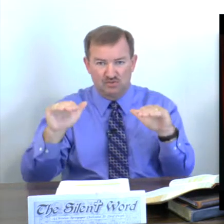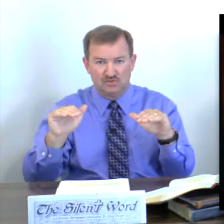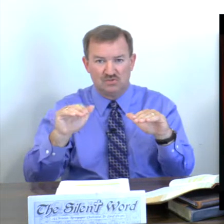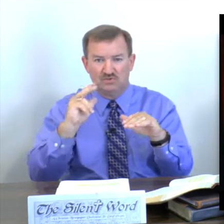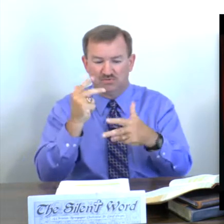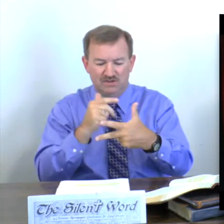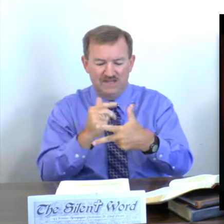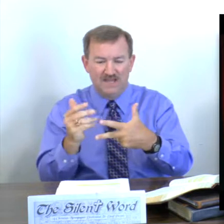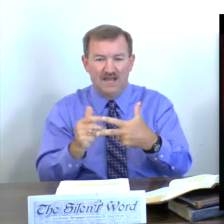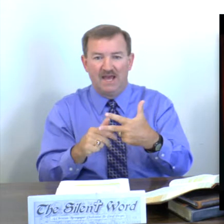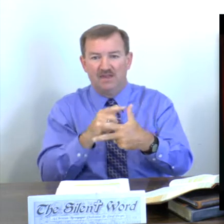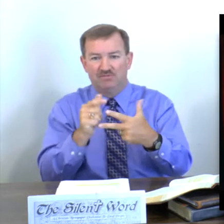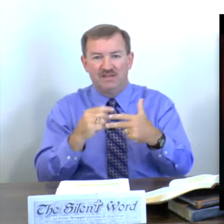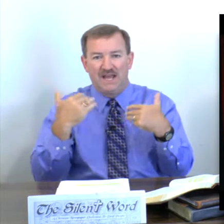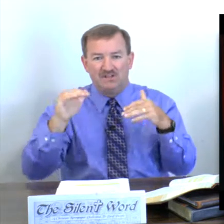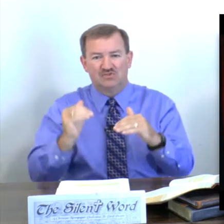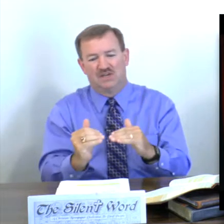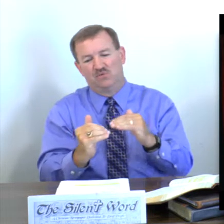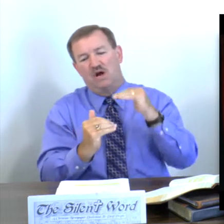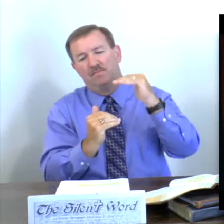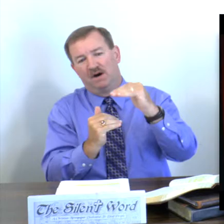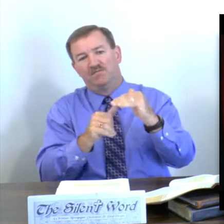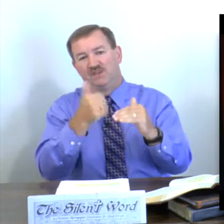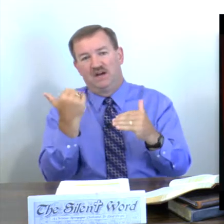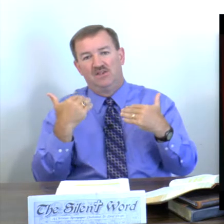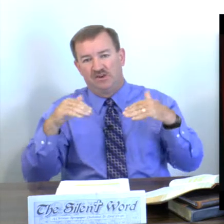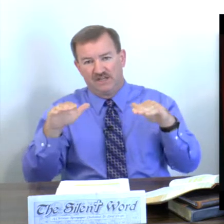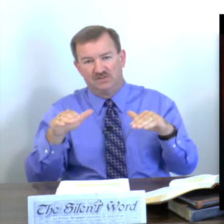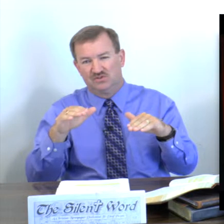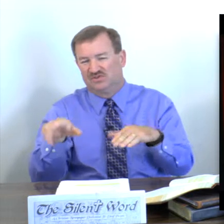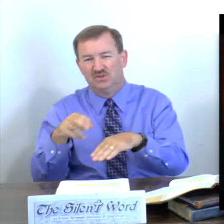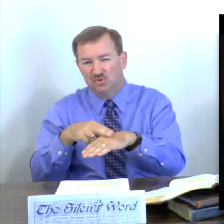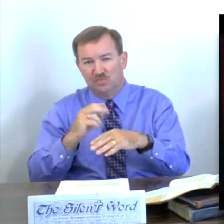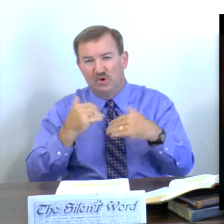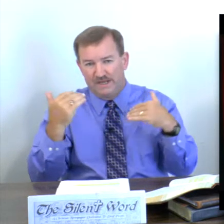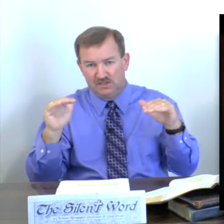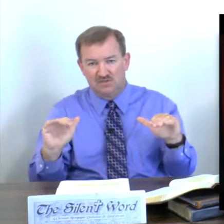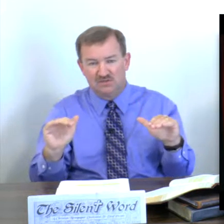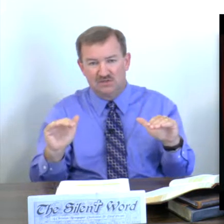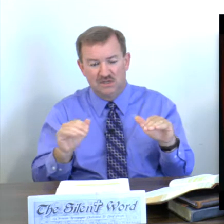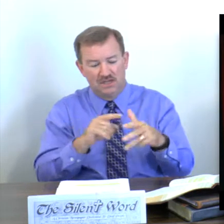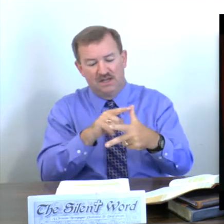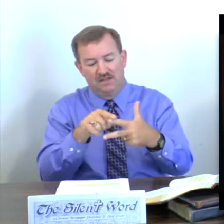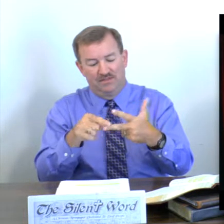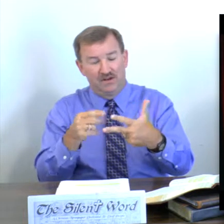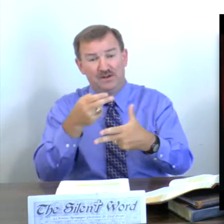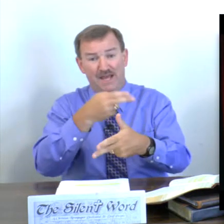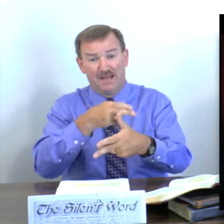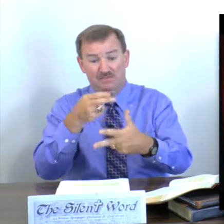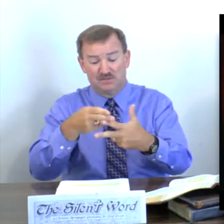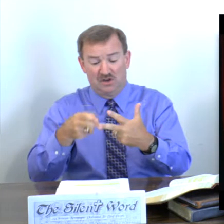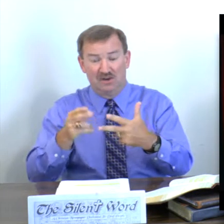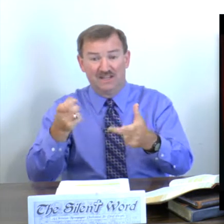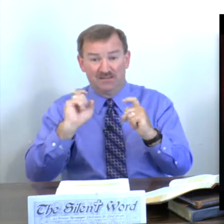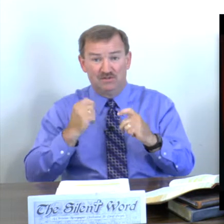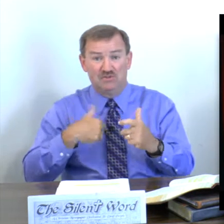archangels, three angels that were above the other angels, the normal angels. Their names are given to